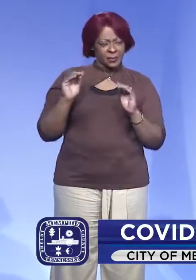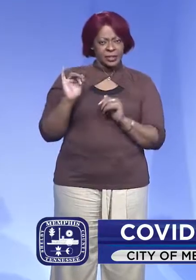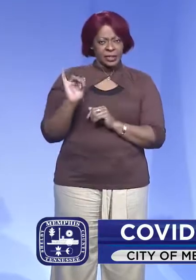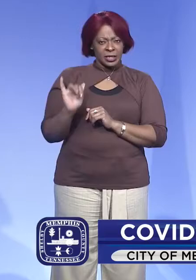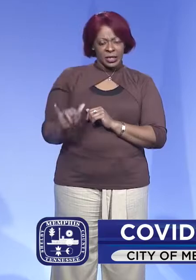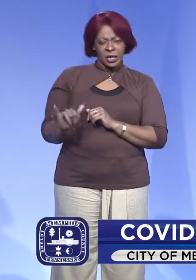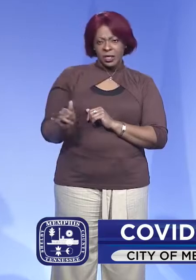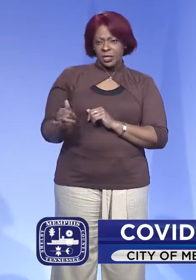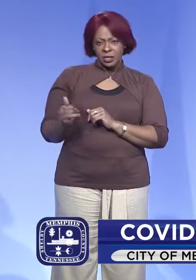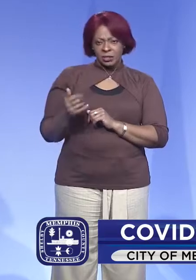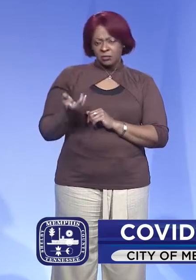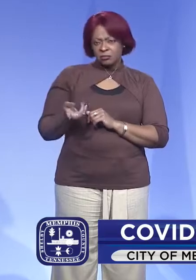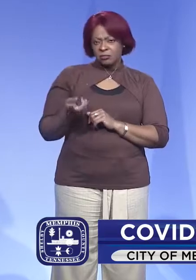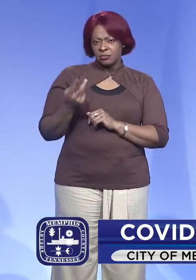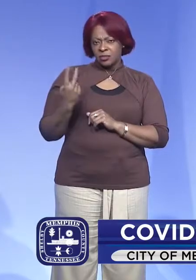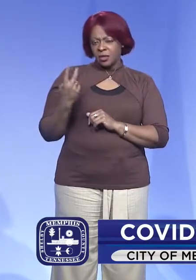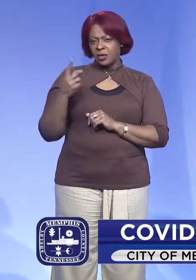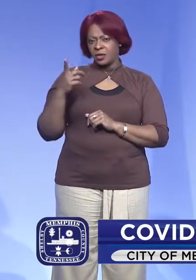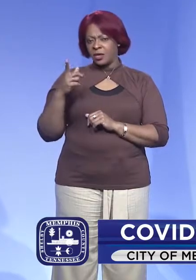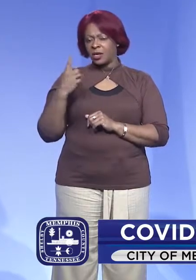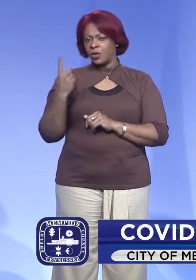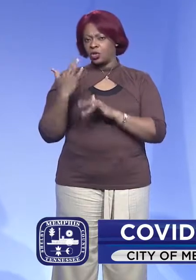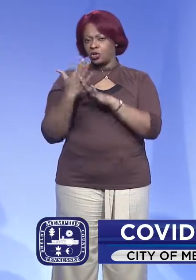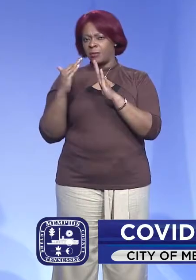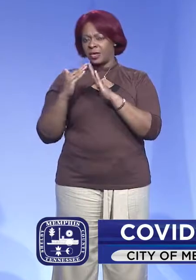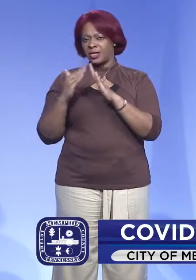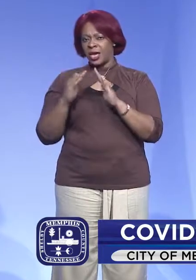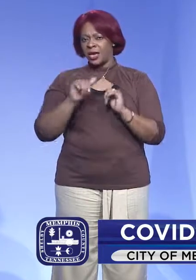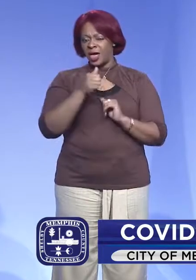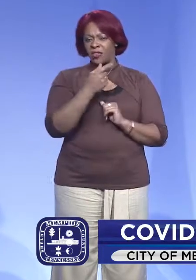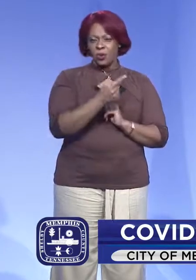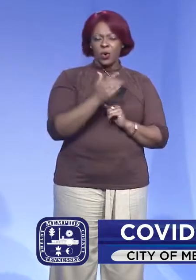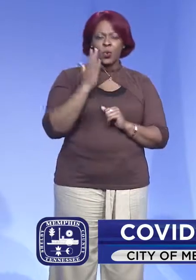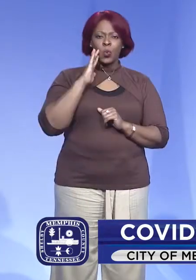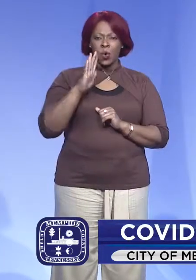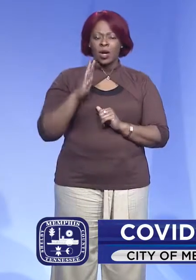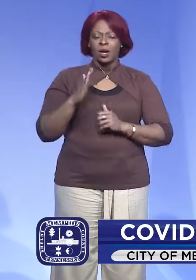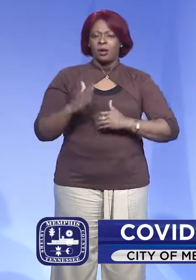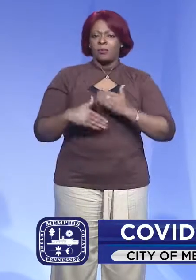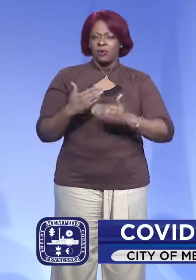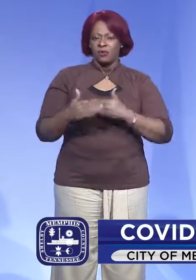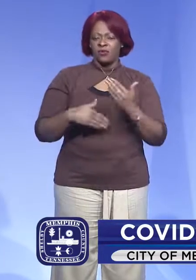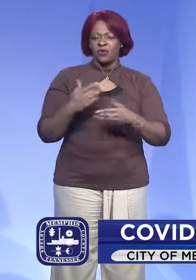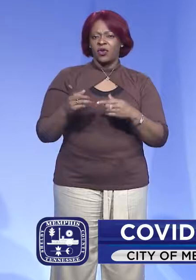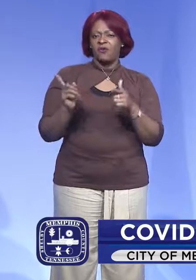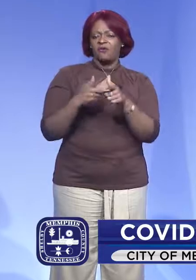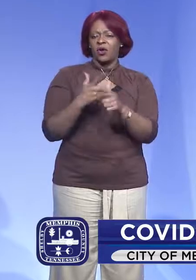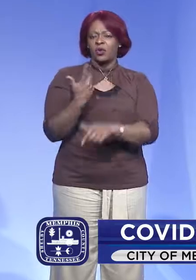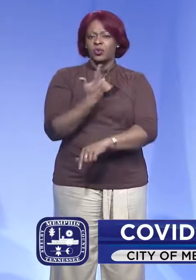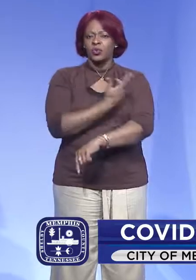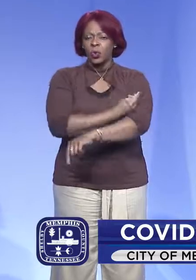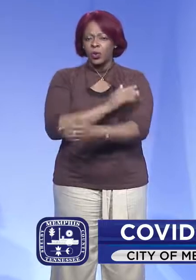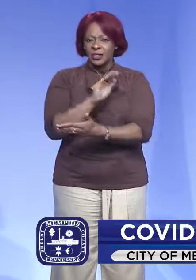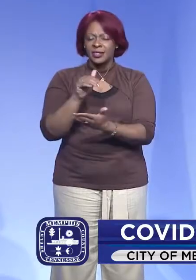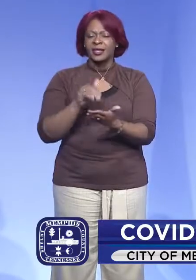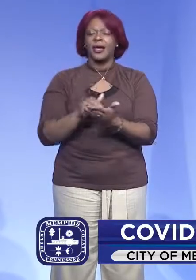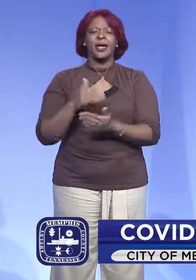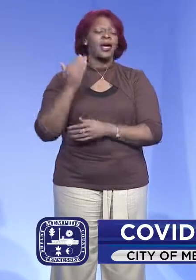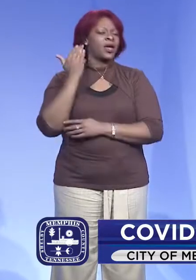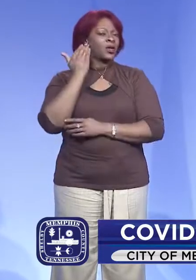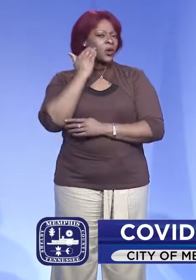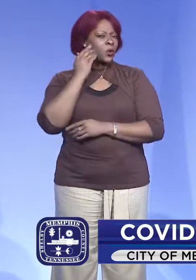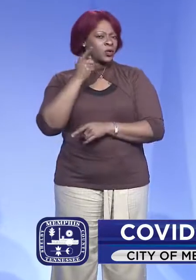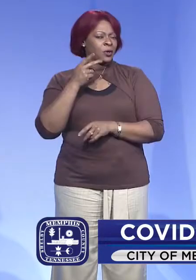the Appling and the Germantown one will eventually move to first dose sites? I know you've